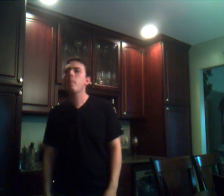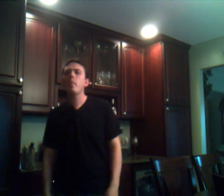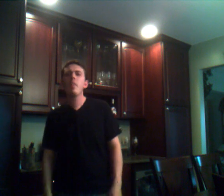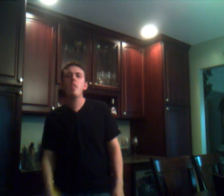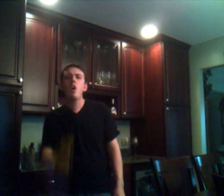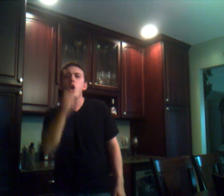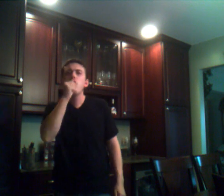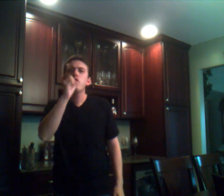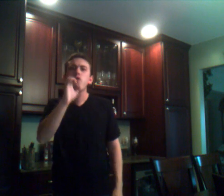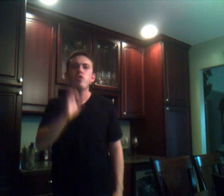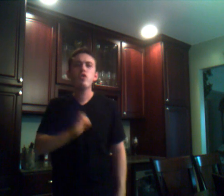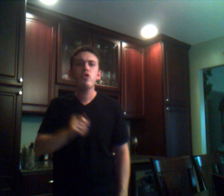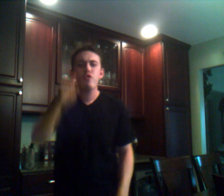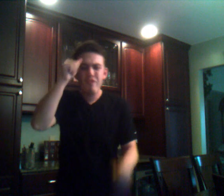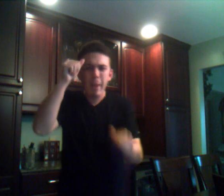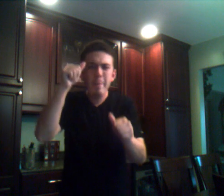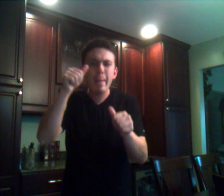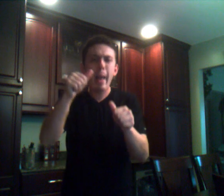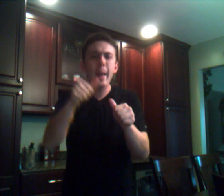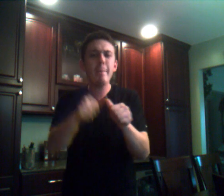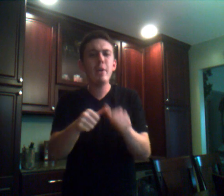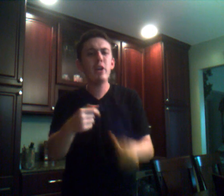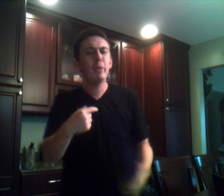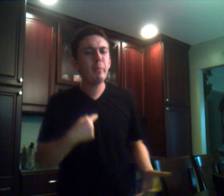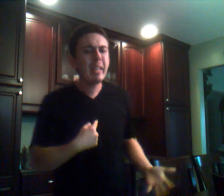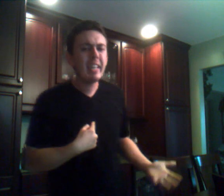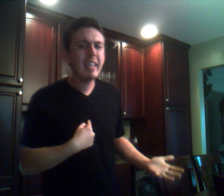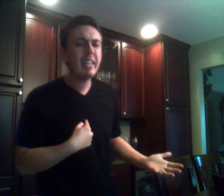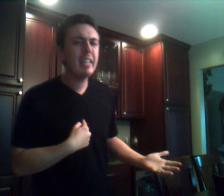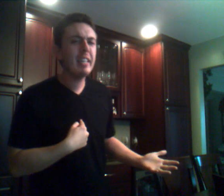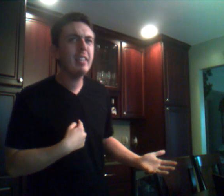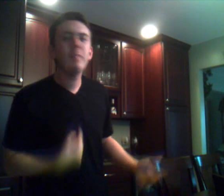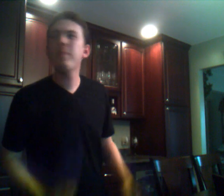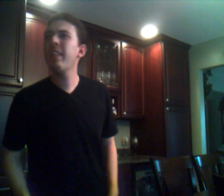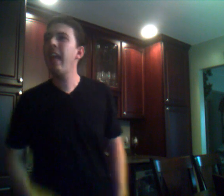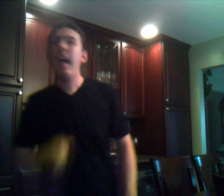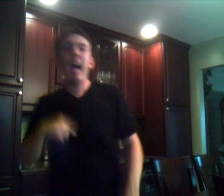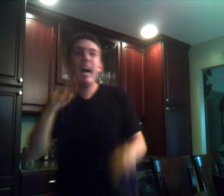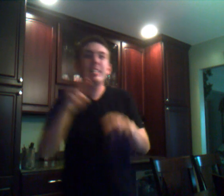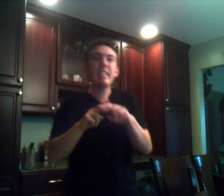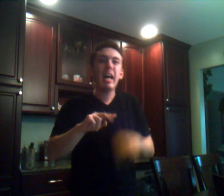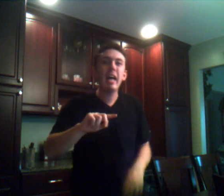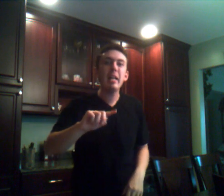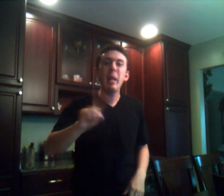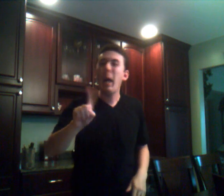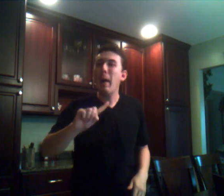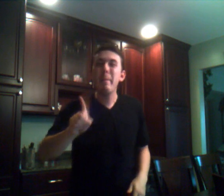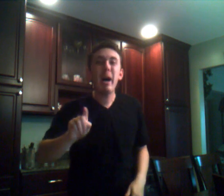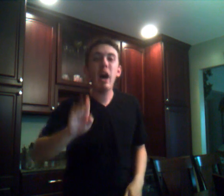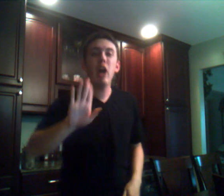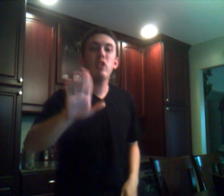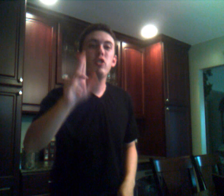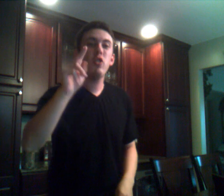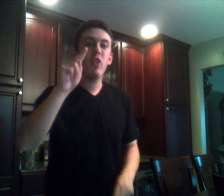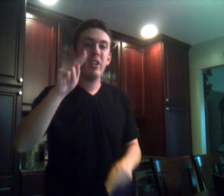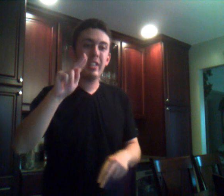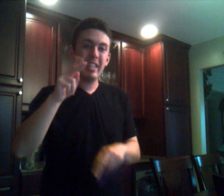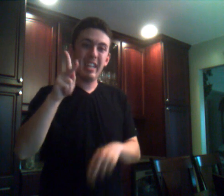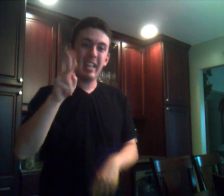Do you remember me? I sat upon your knee